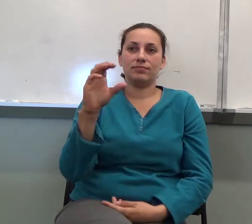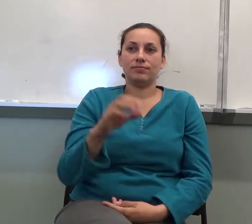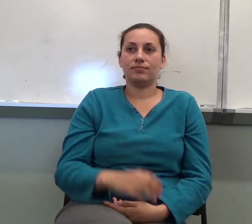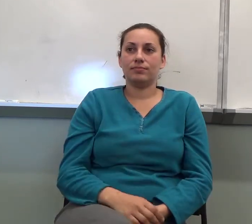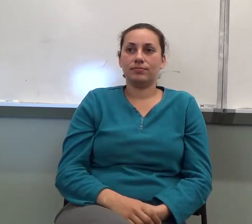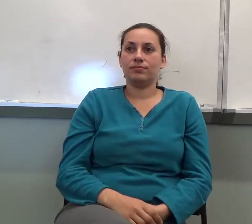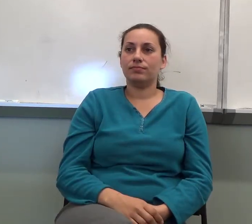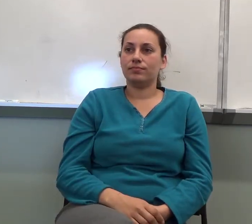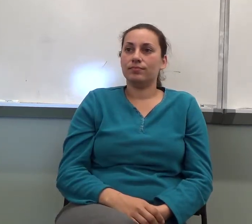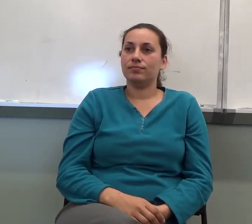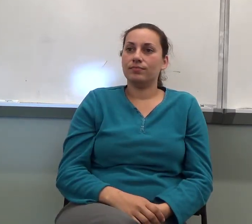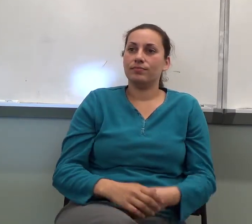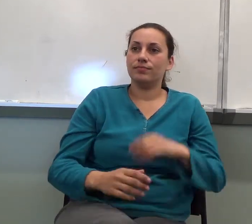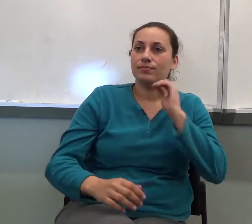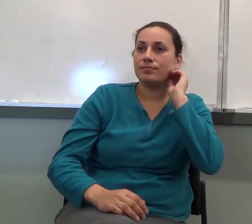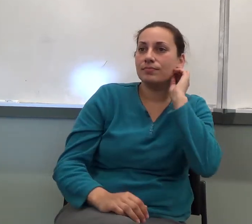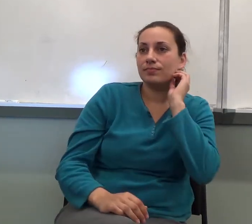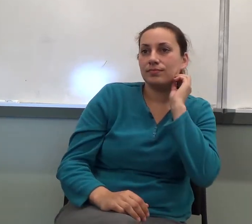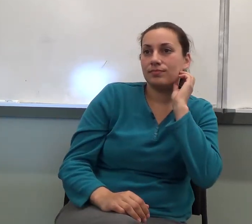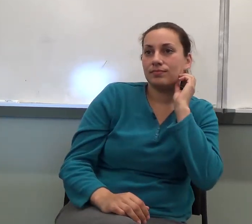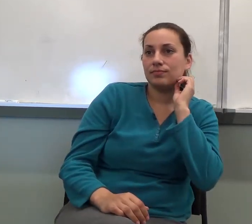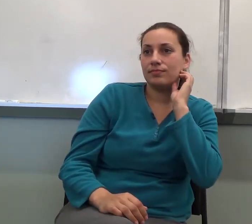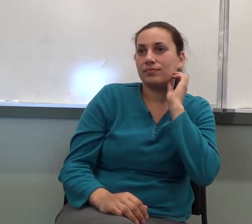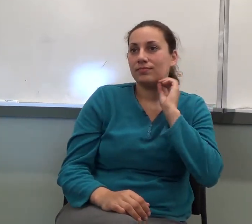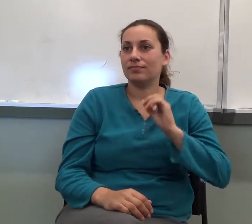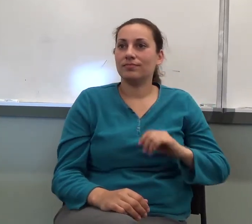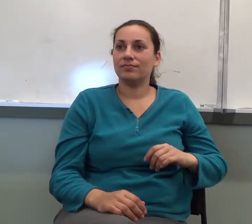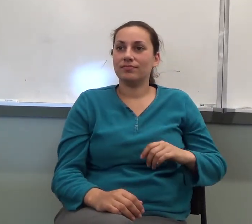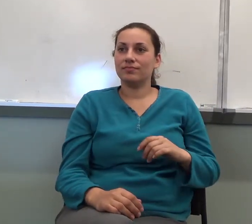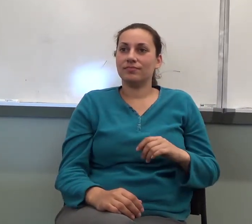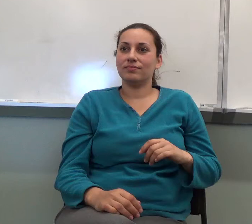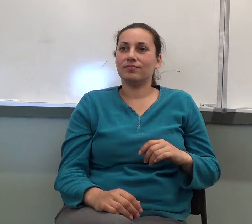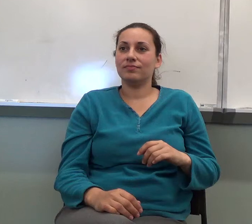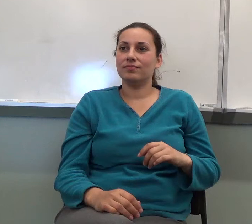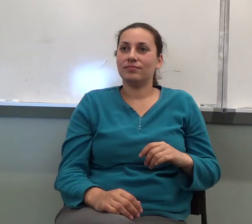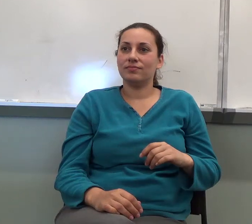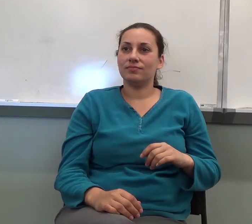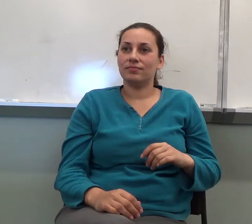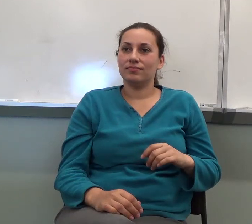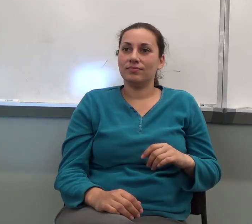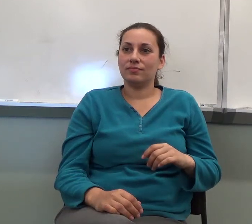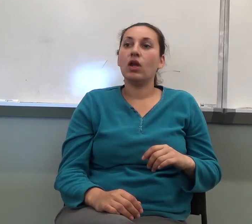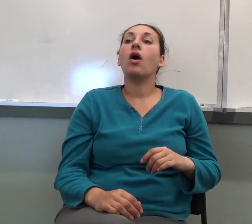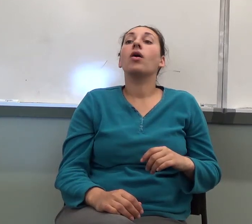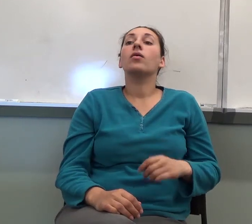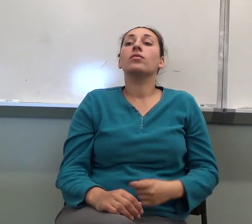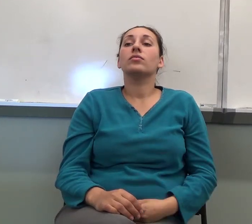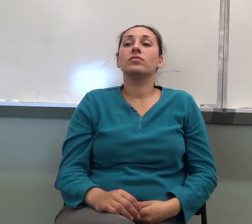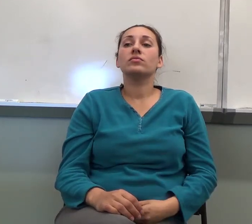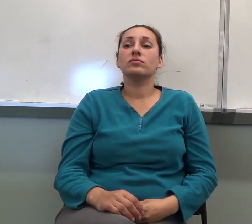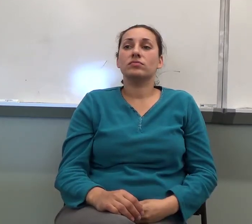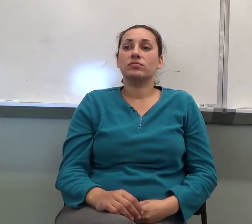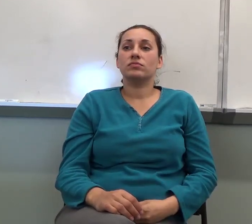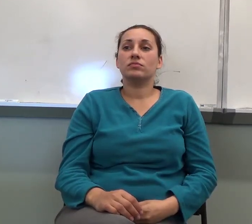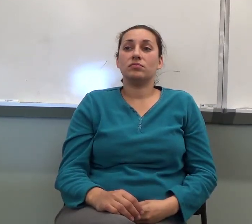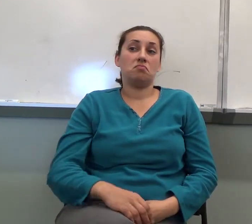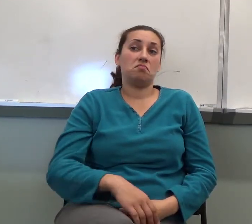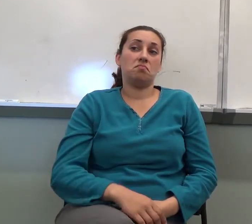ounces. Okay, so we go back, and actually we're using the same conversion factor. 1